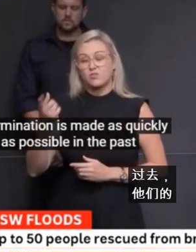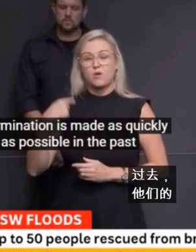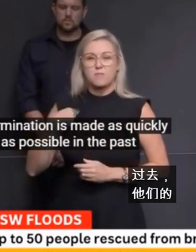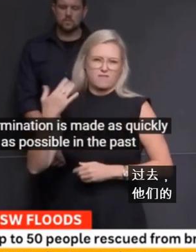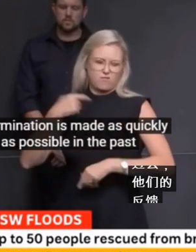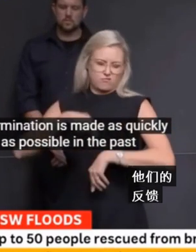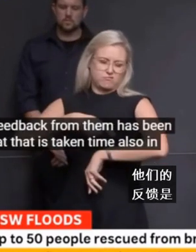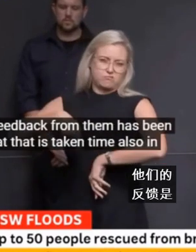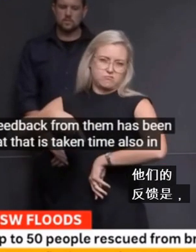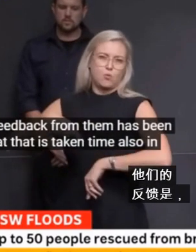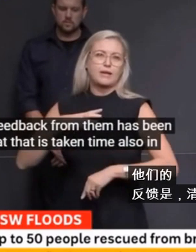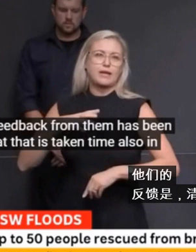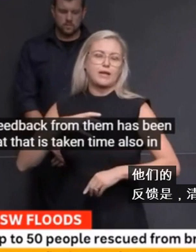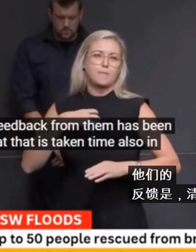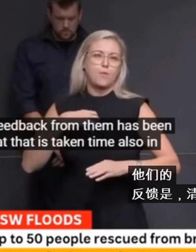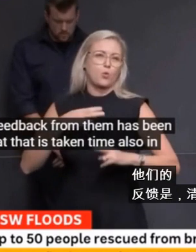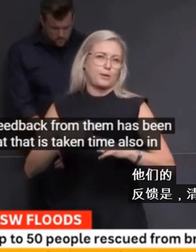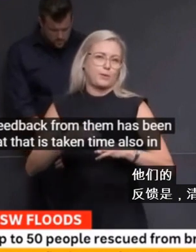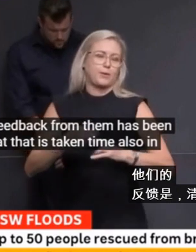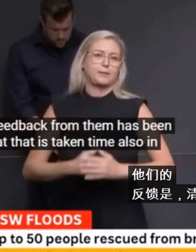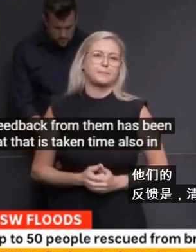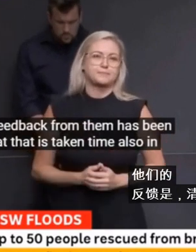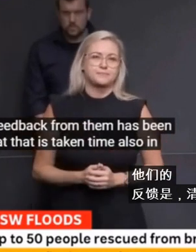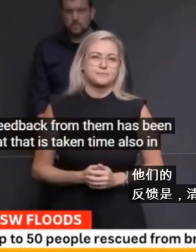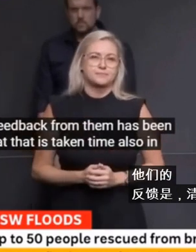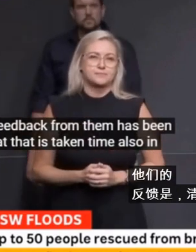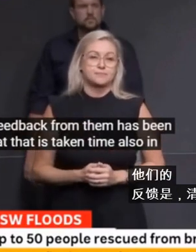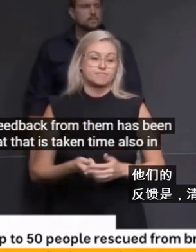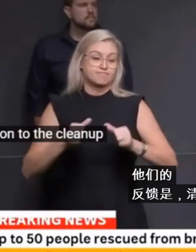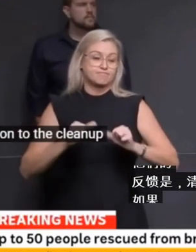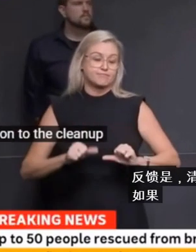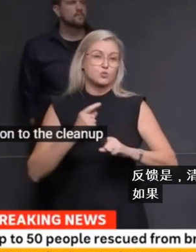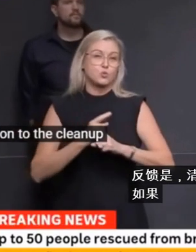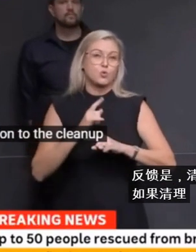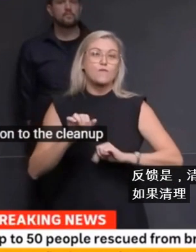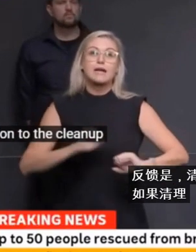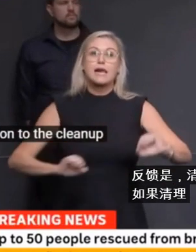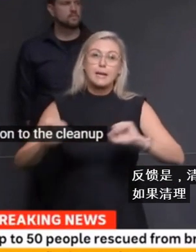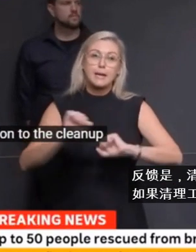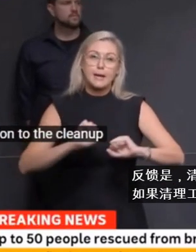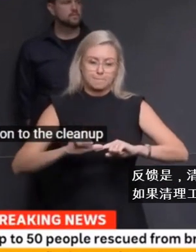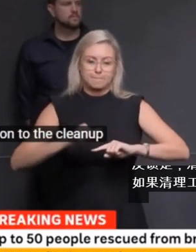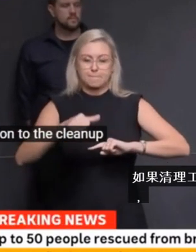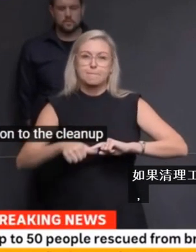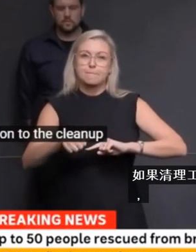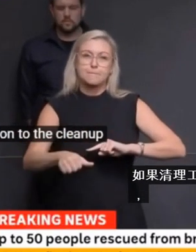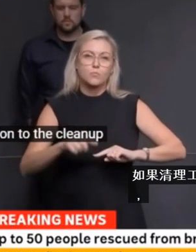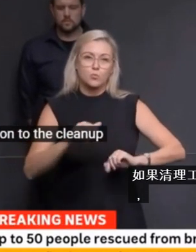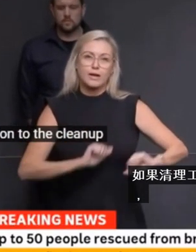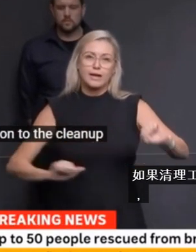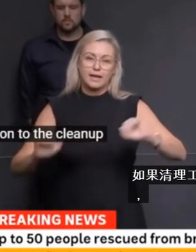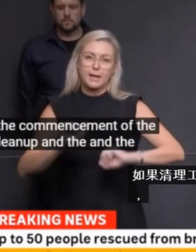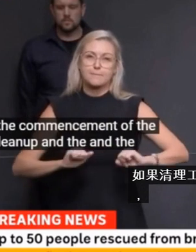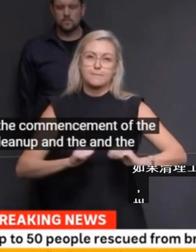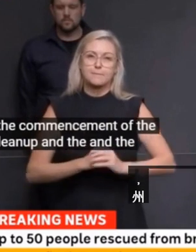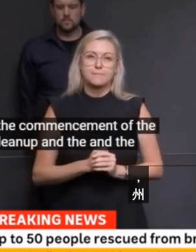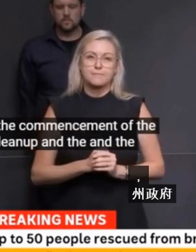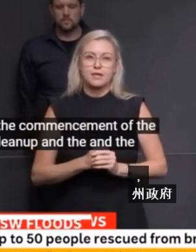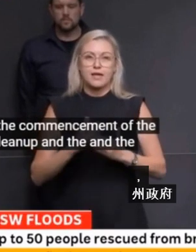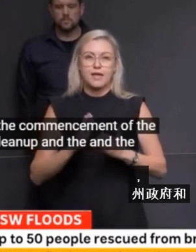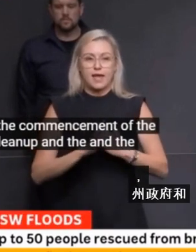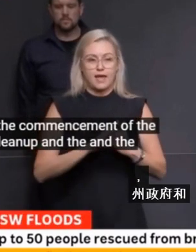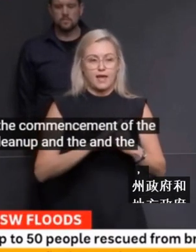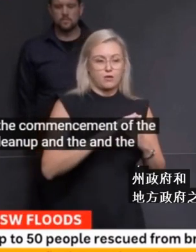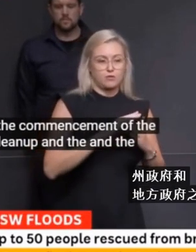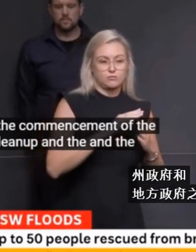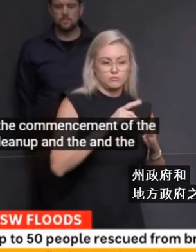time. Also in relation to the clean-up, that the commencement of the clean-up and the connection between the state